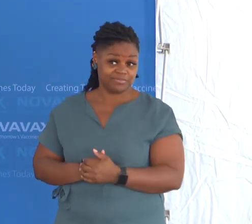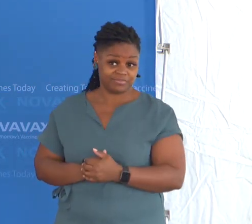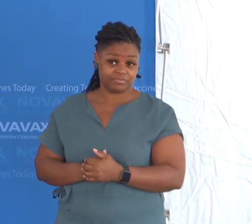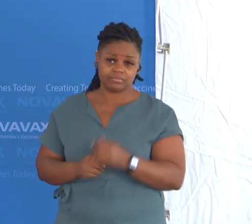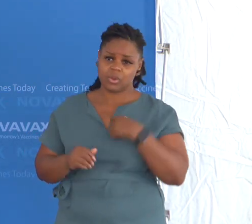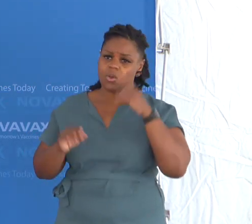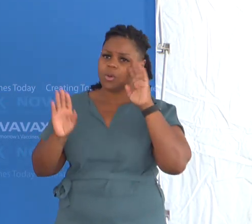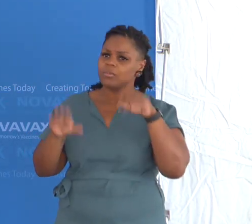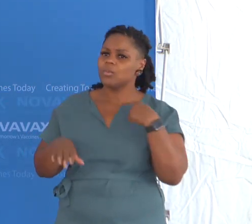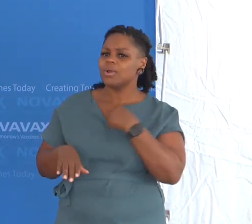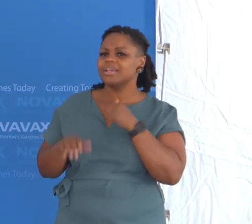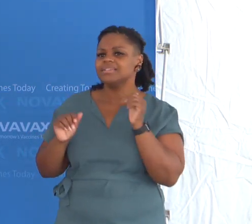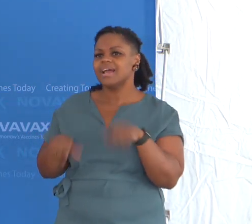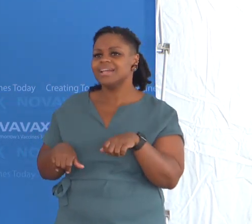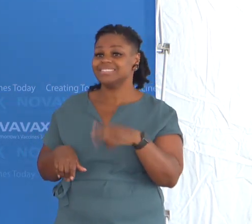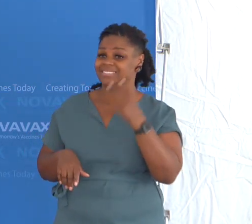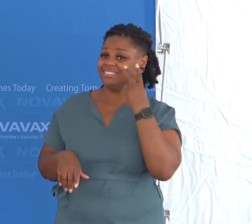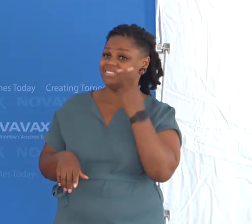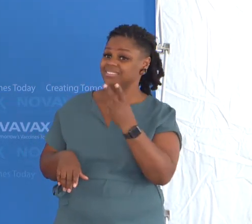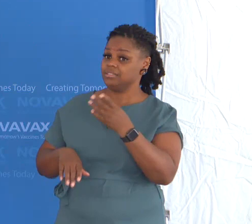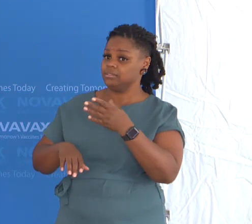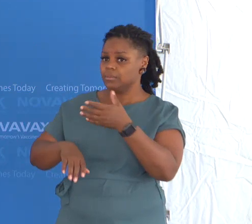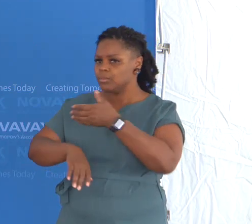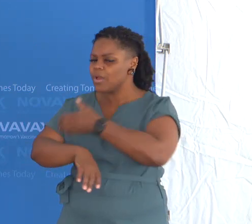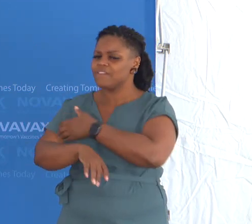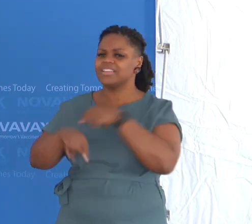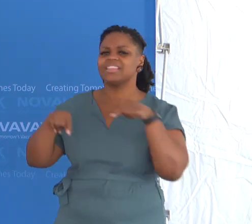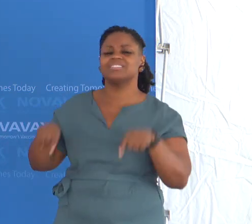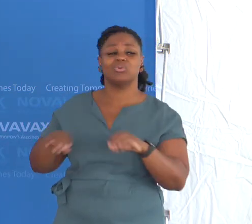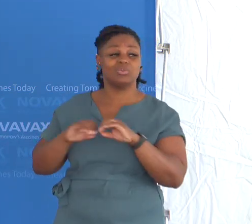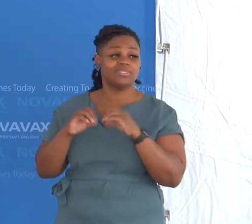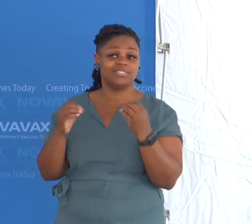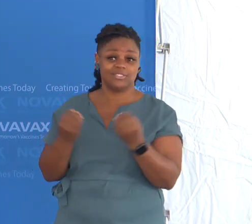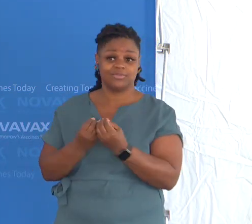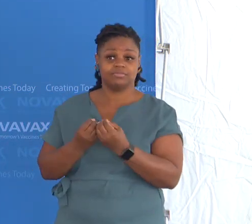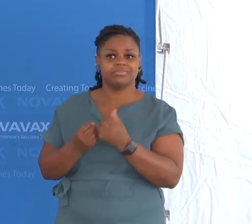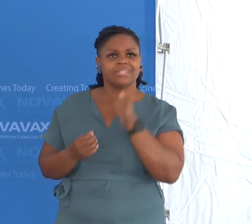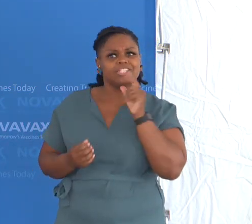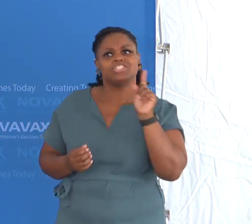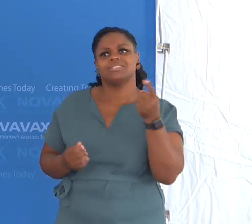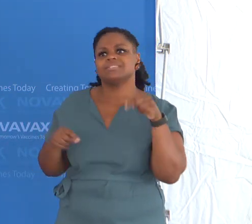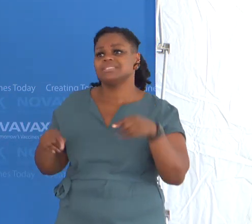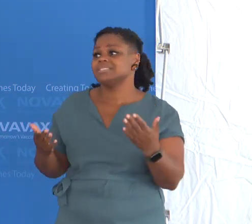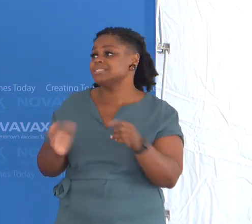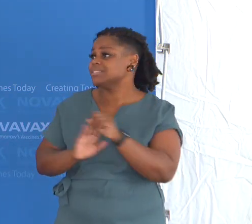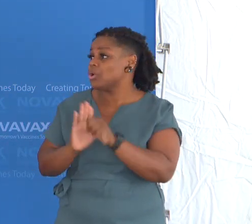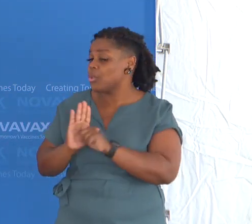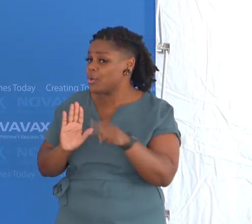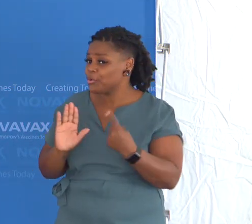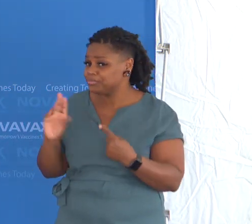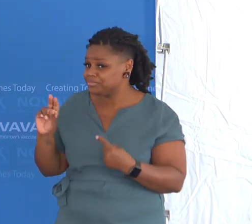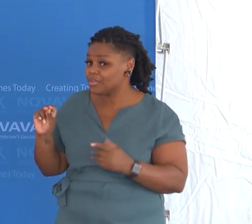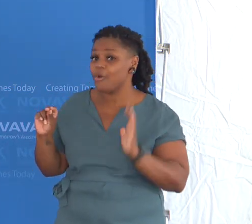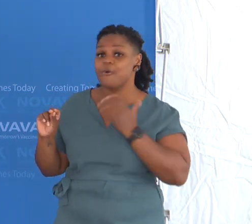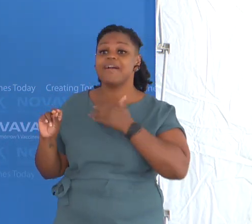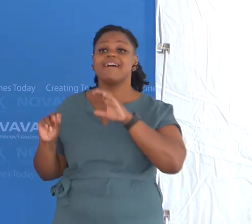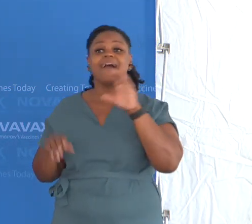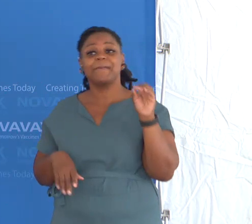this and see the power that it has. If we look just in the state of Maryland, our companies employ over